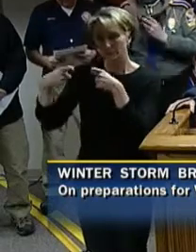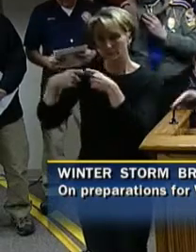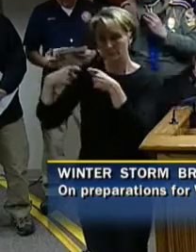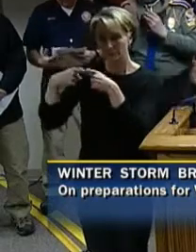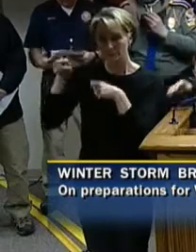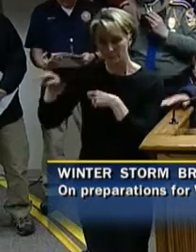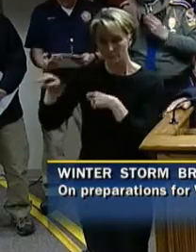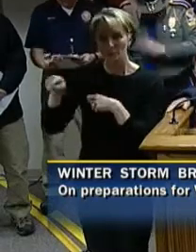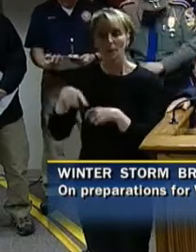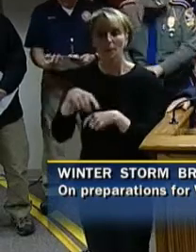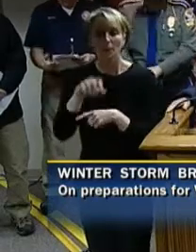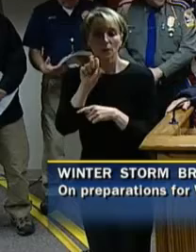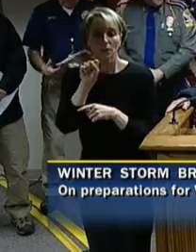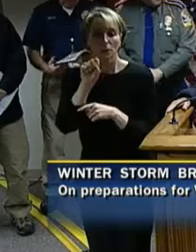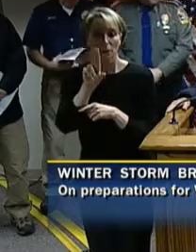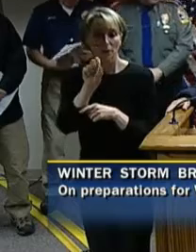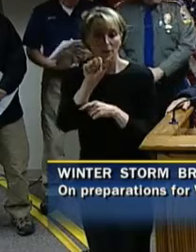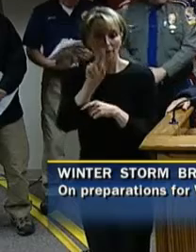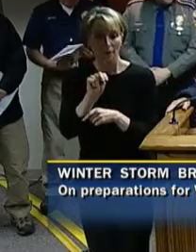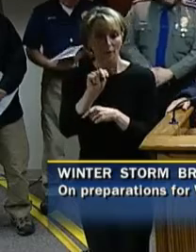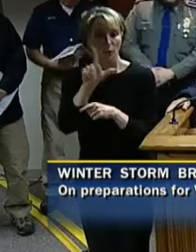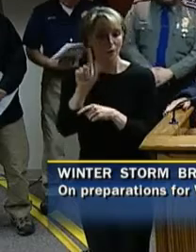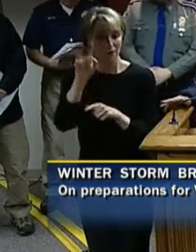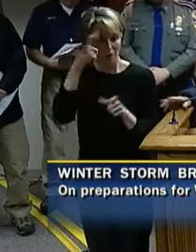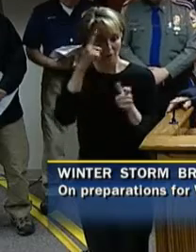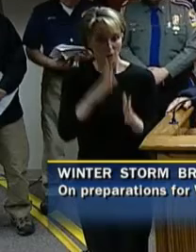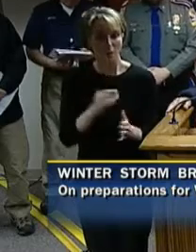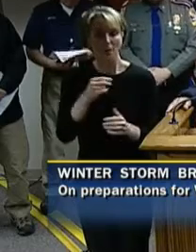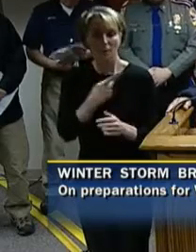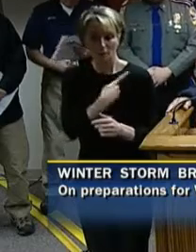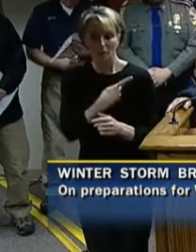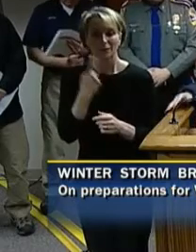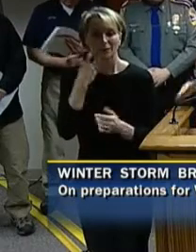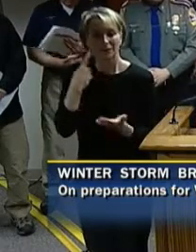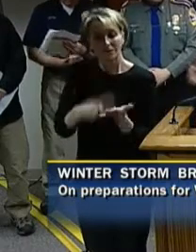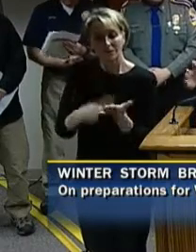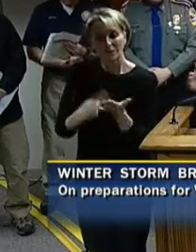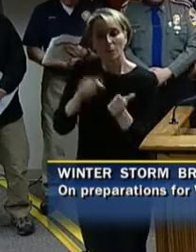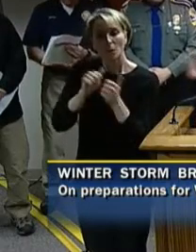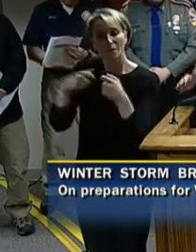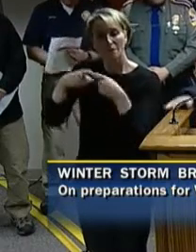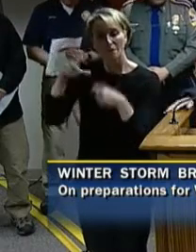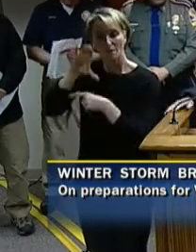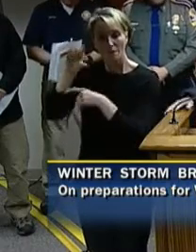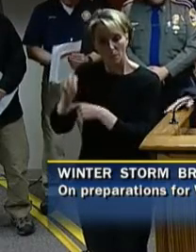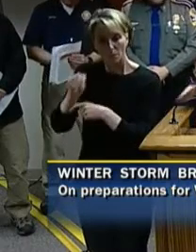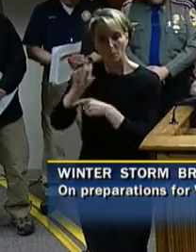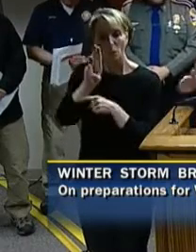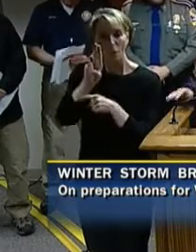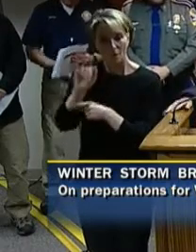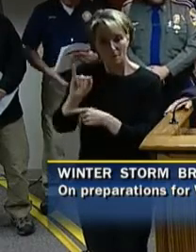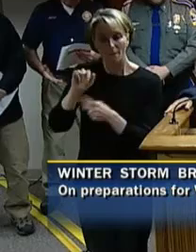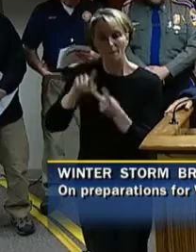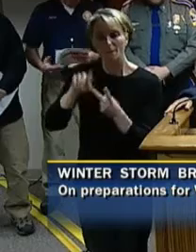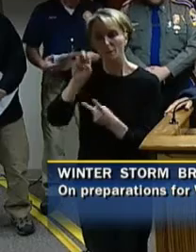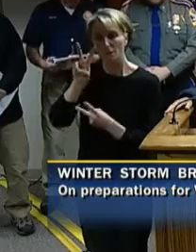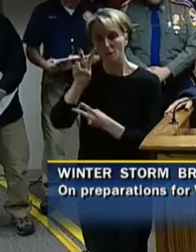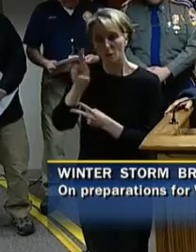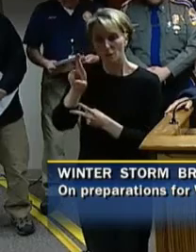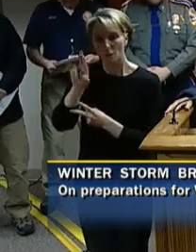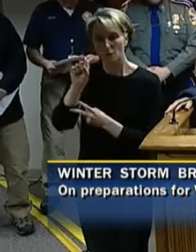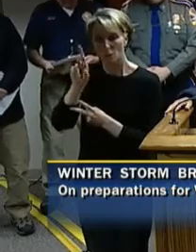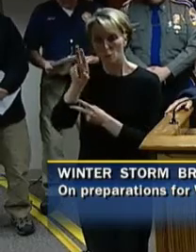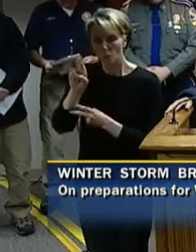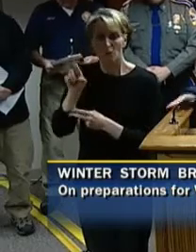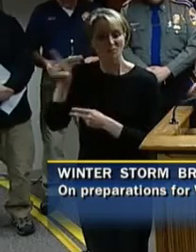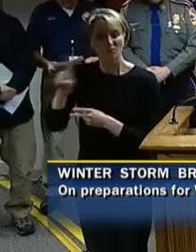Weisswitz and I have talked to the presidents of United Illuminating, Eversource. They are ready. They've been ready. They've got the crews ready